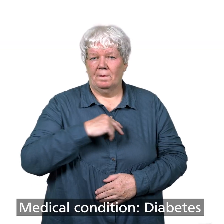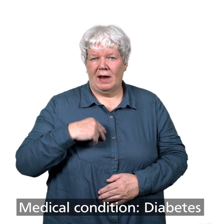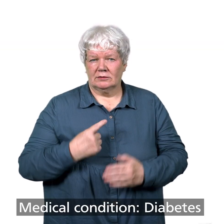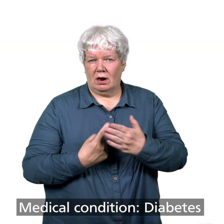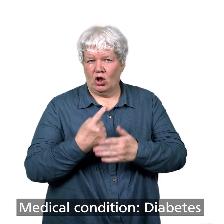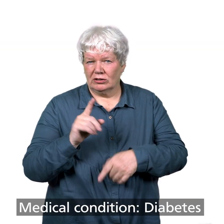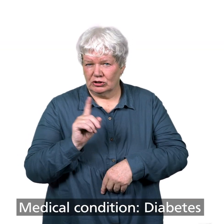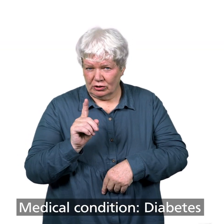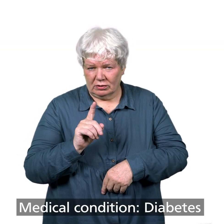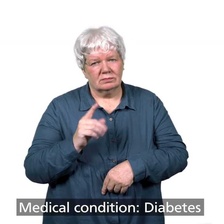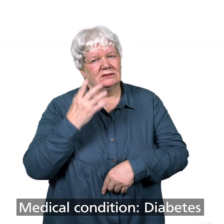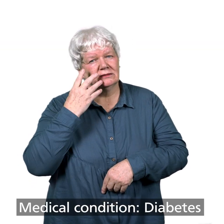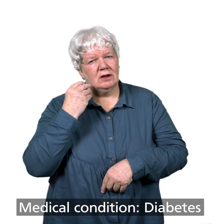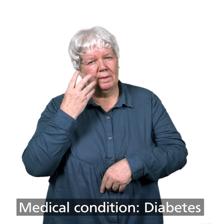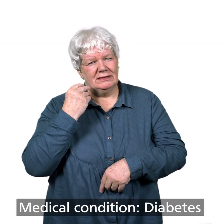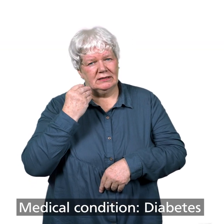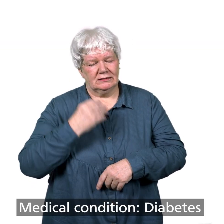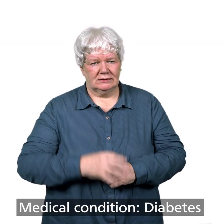Medical condition: diabetes.